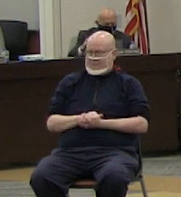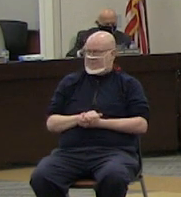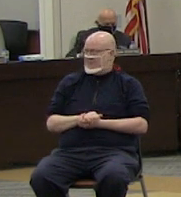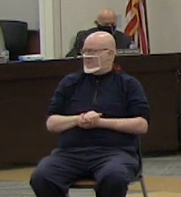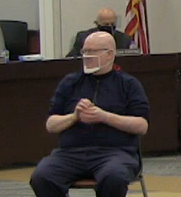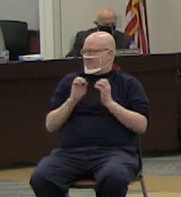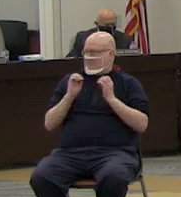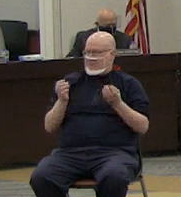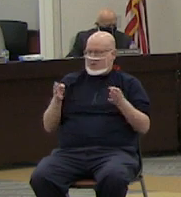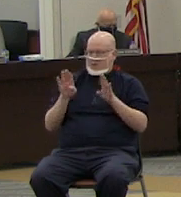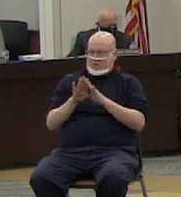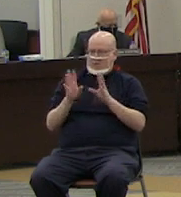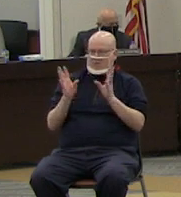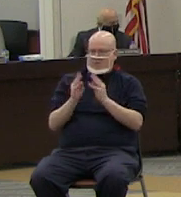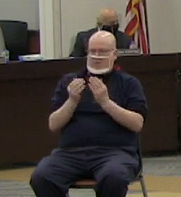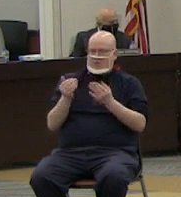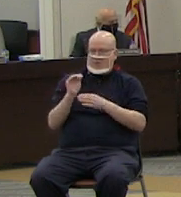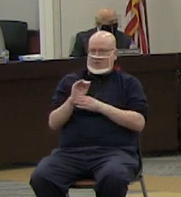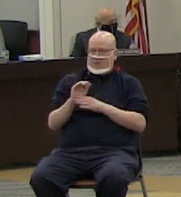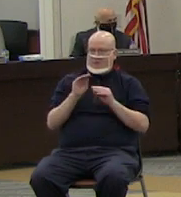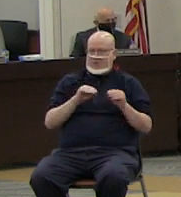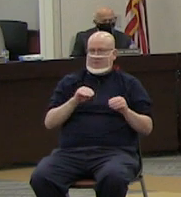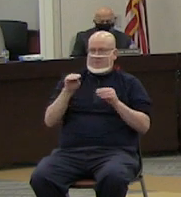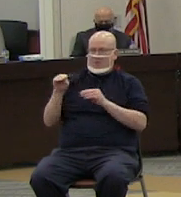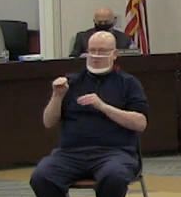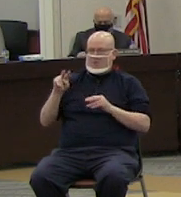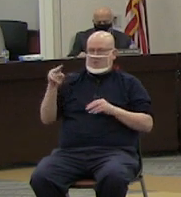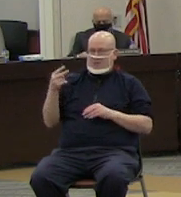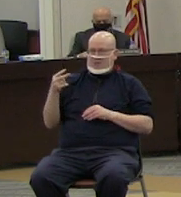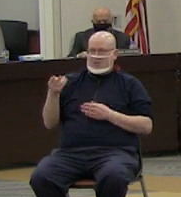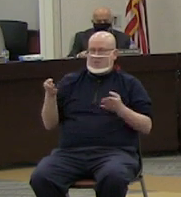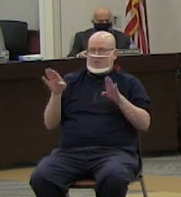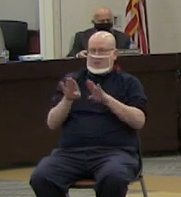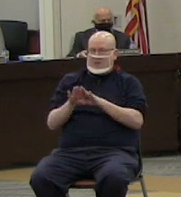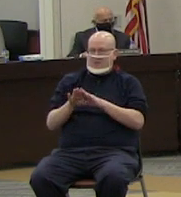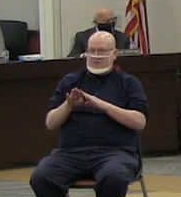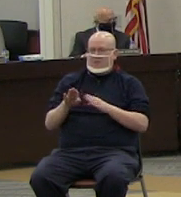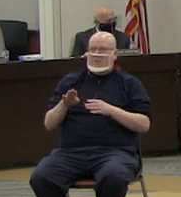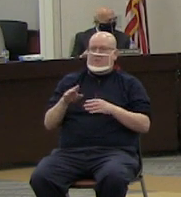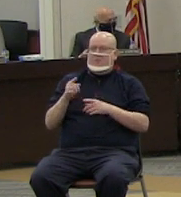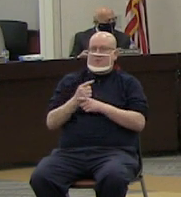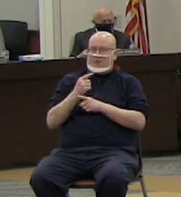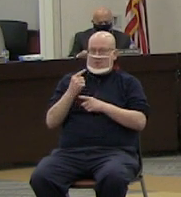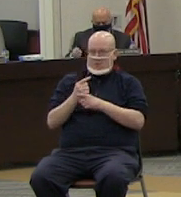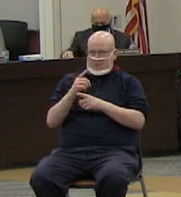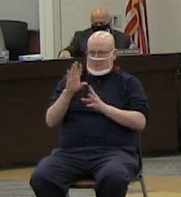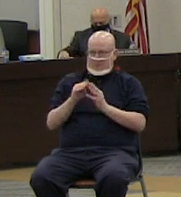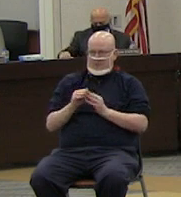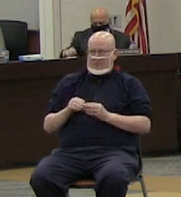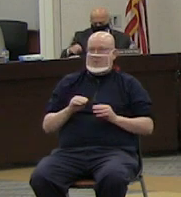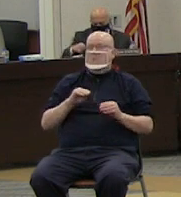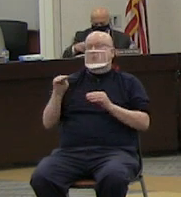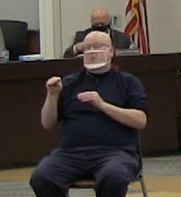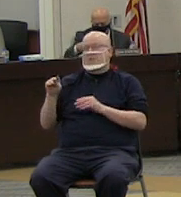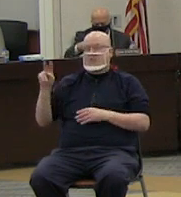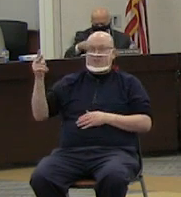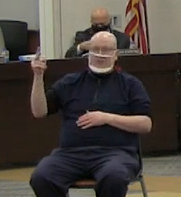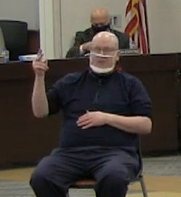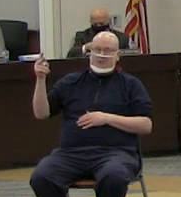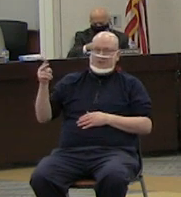no closed session tonight. So may I have a motion and a second to adjourn the regular meeting? So moved. Second. All in